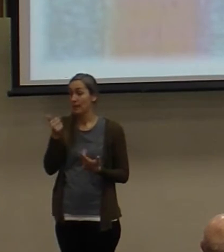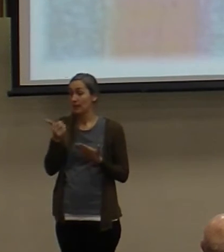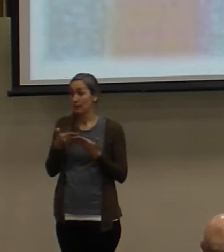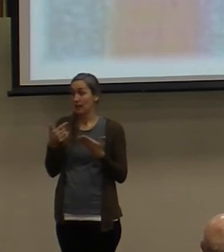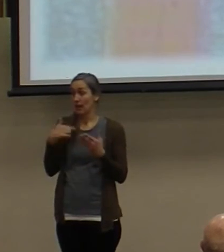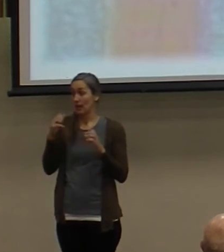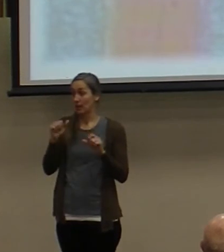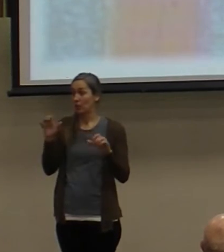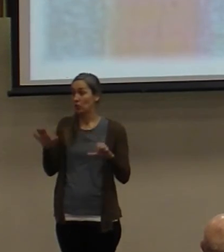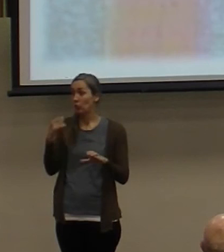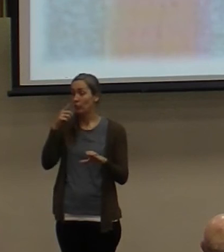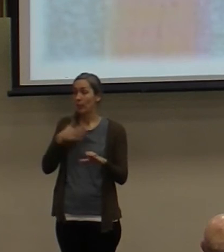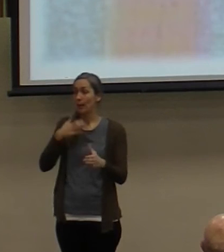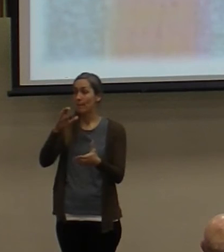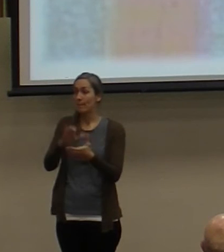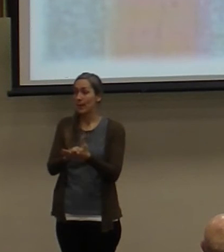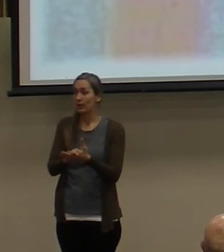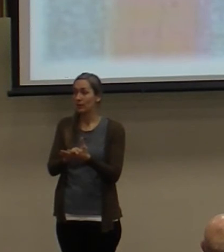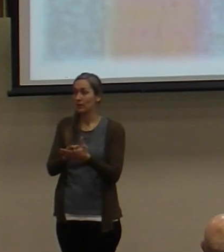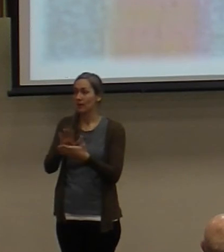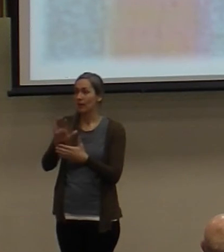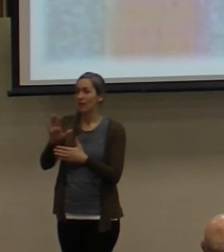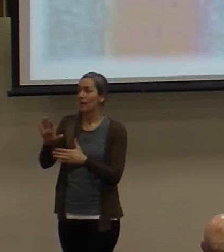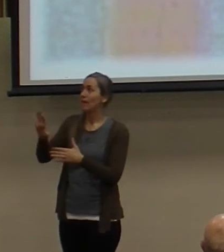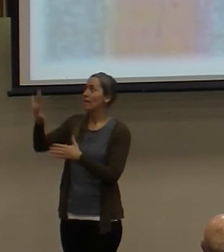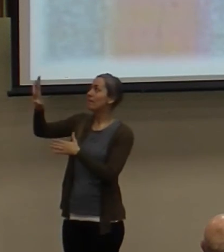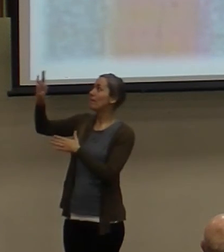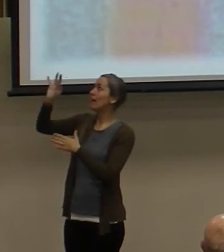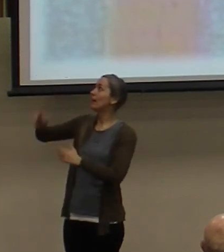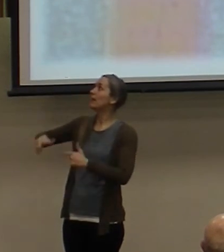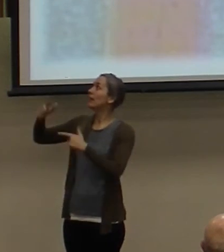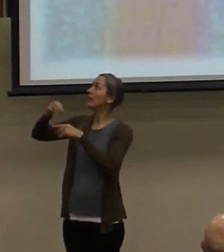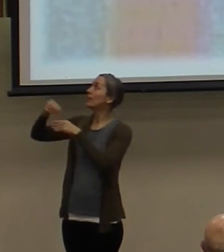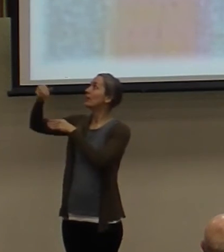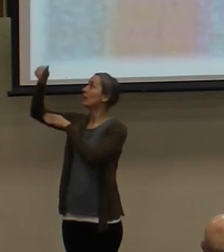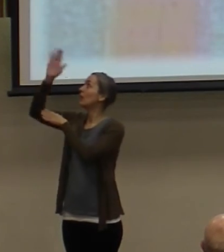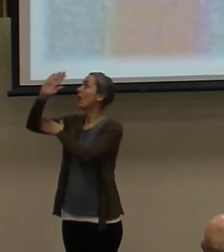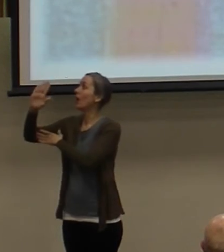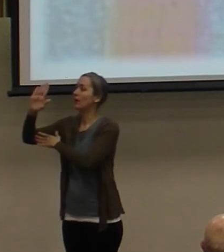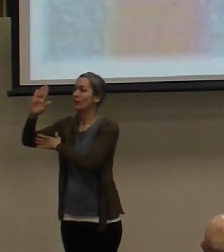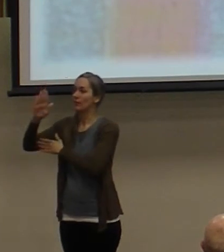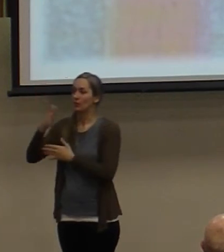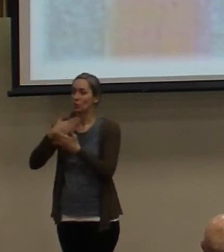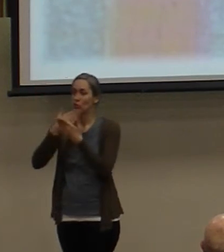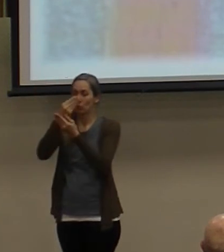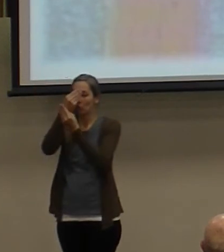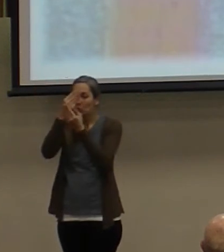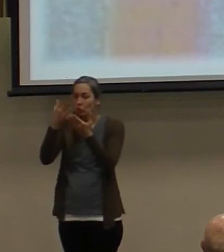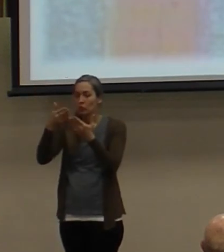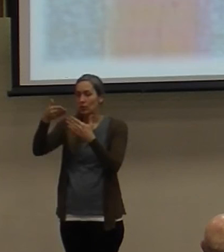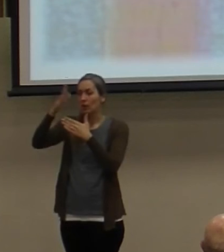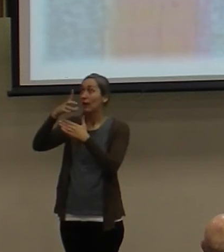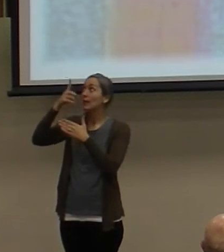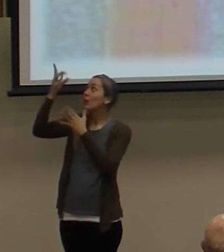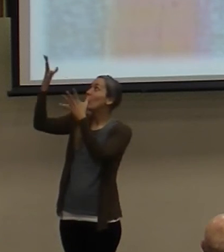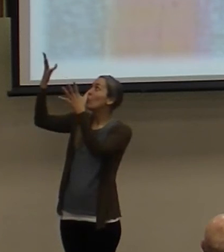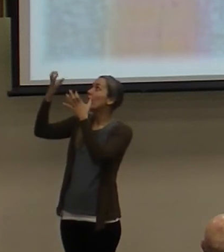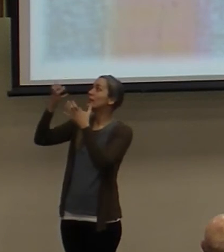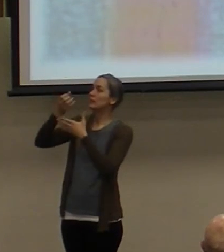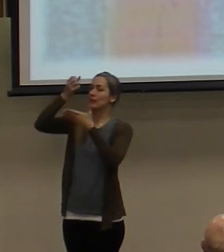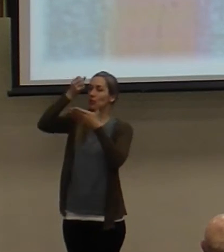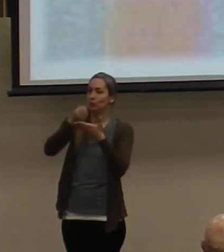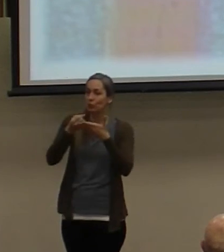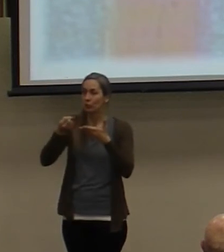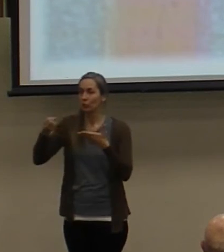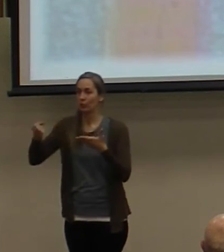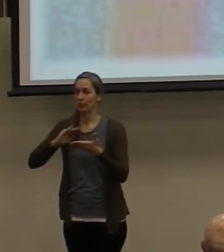do for my marriage is to find my life in God. And the good news with all of that is that God wants to be the source of your